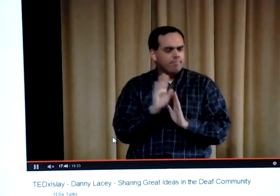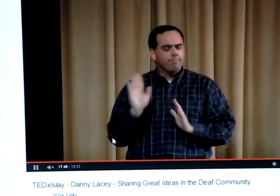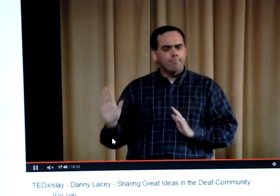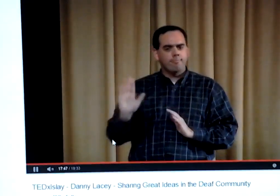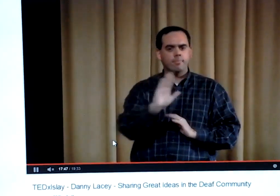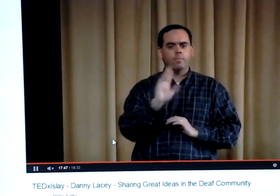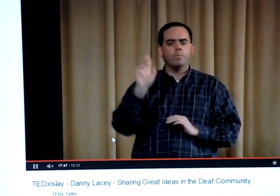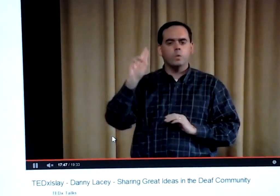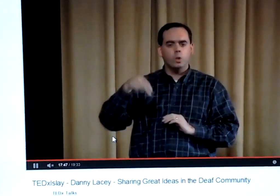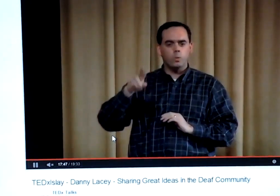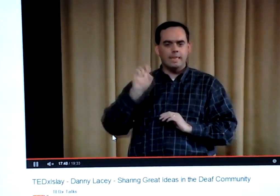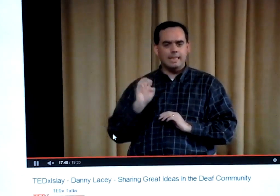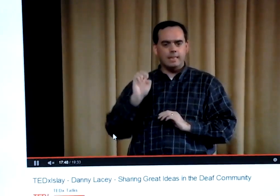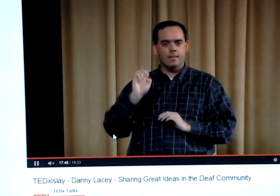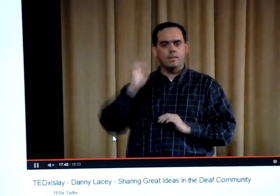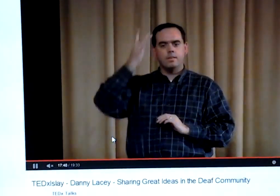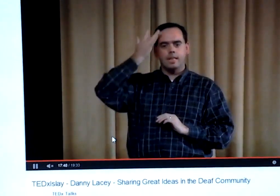whose families went to college.